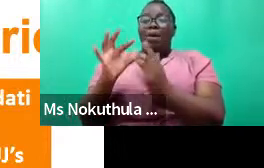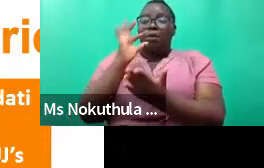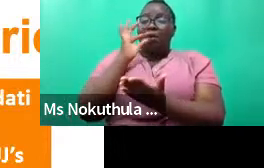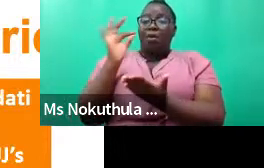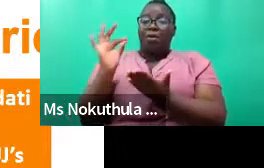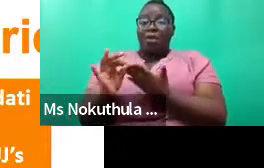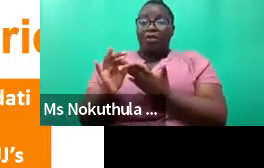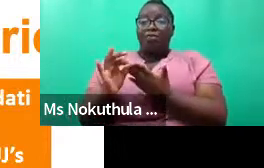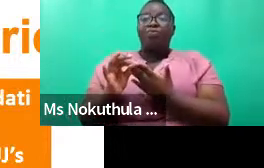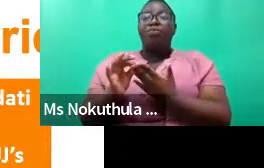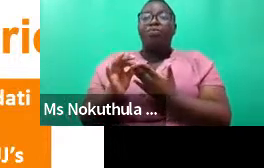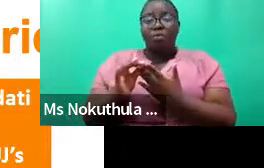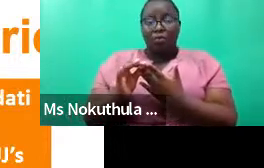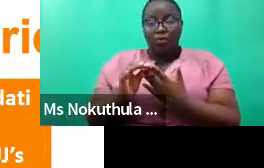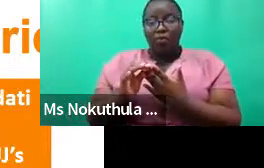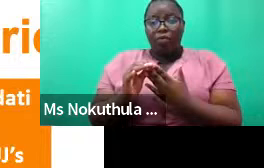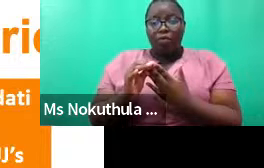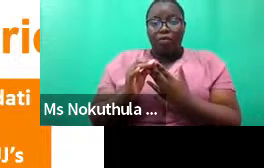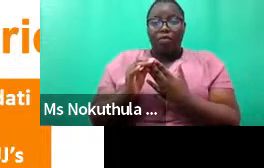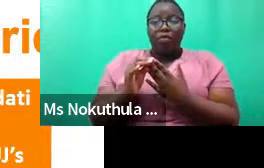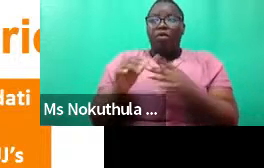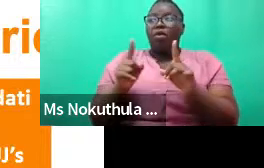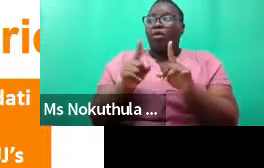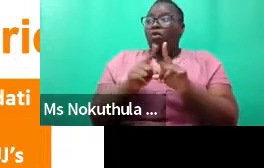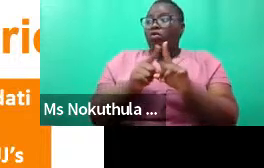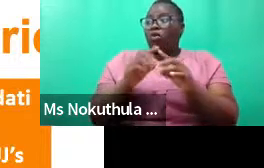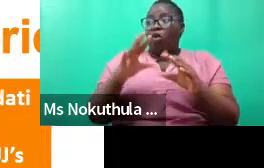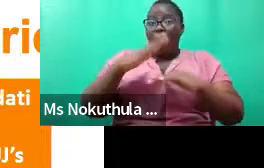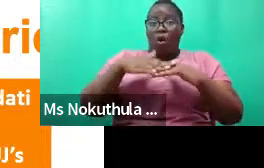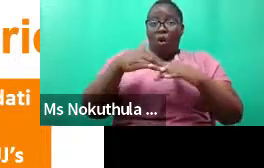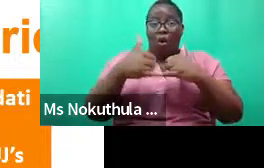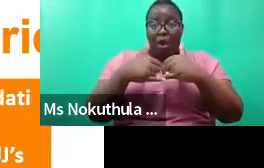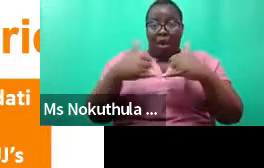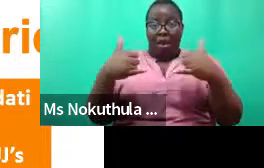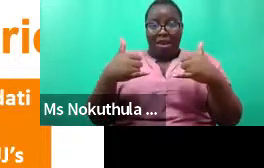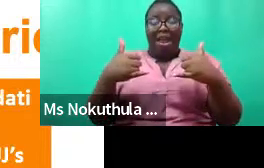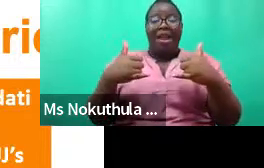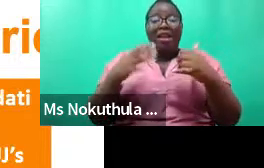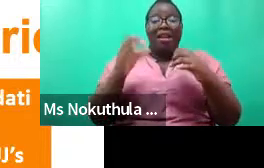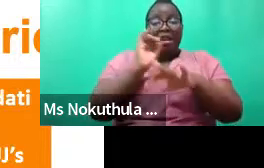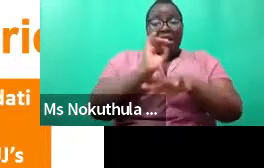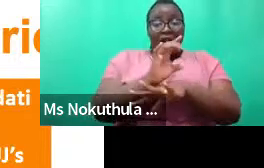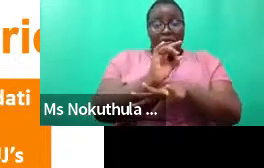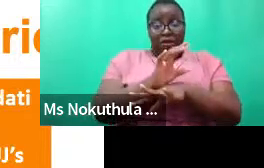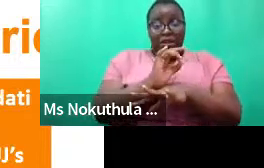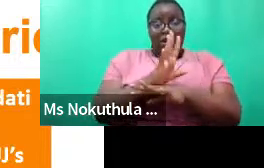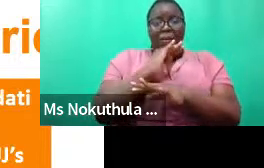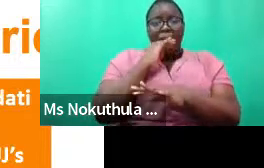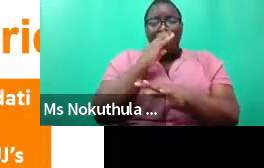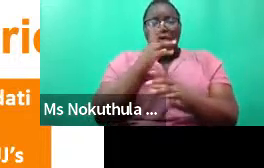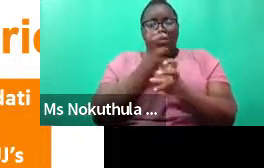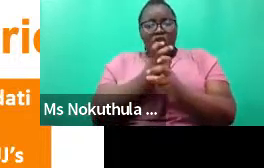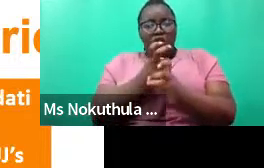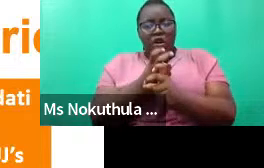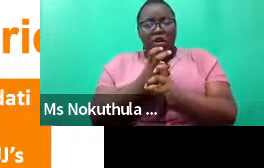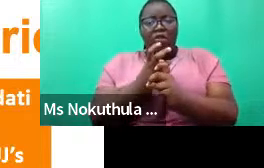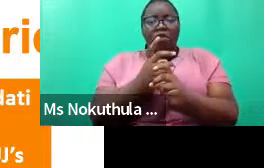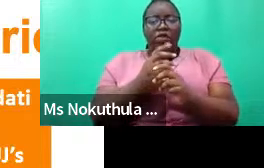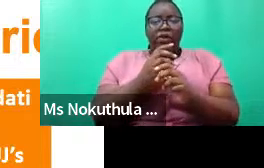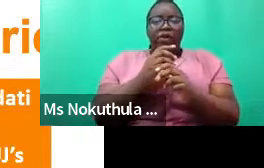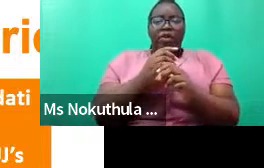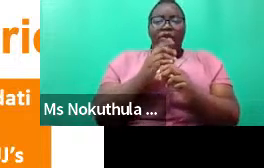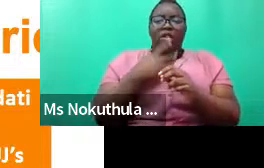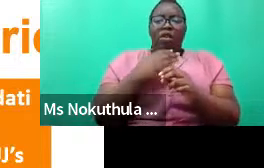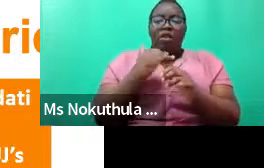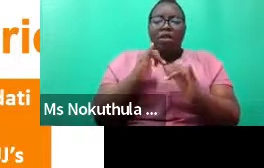they like that with online counseling, they do not have to travel and face the difficulties with road and traffic. They just log in and